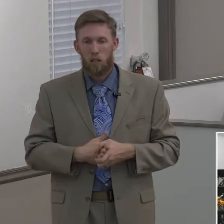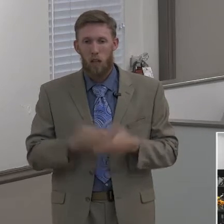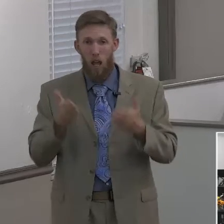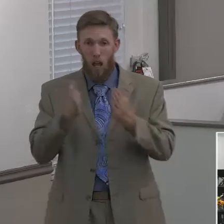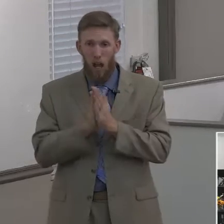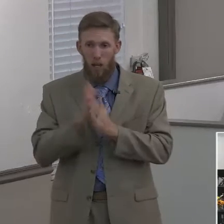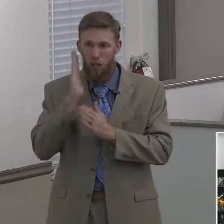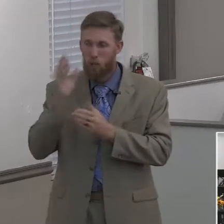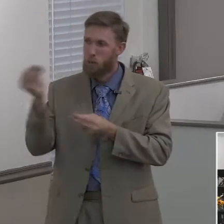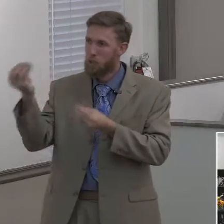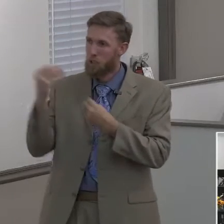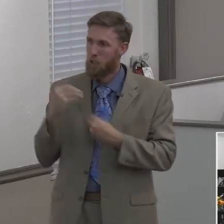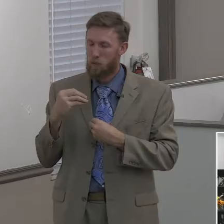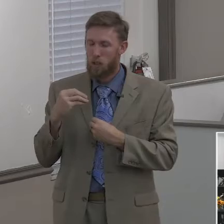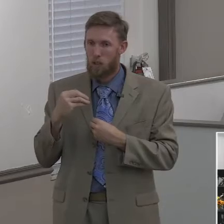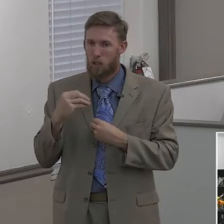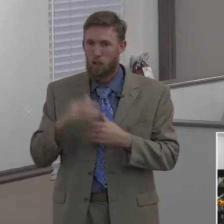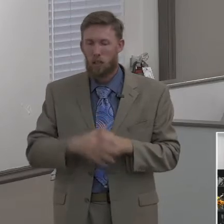Ask and it shall be given you.